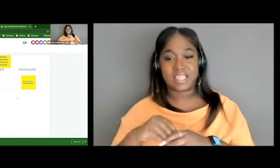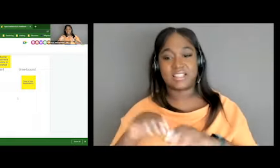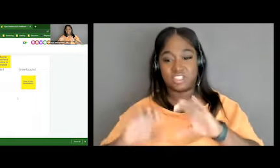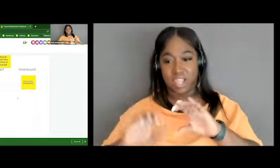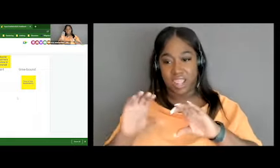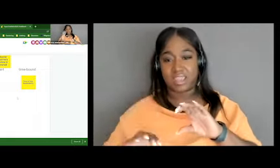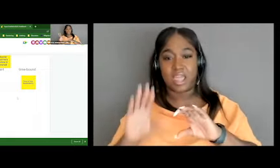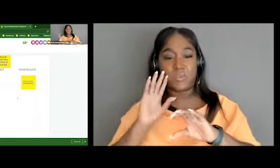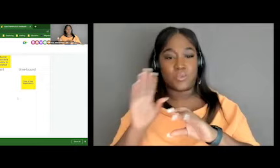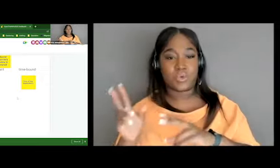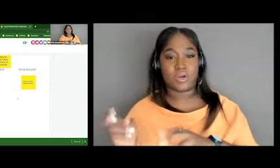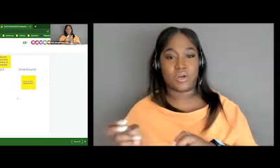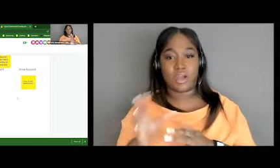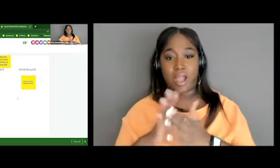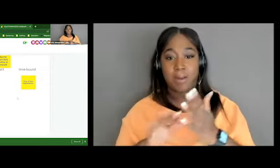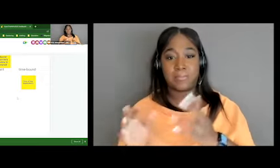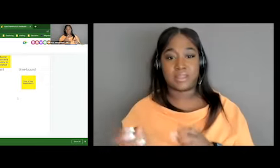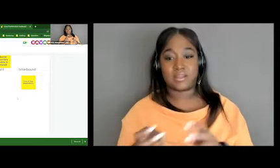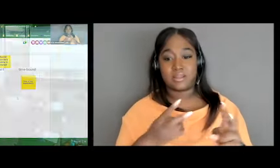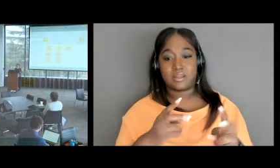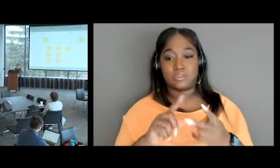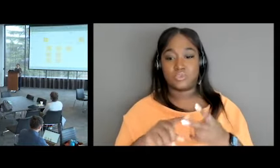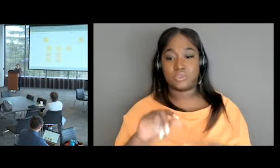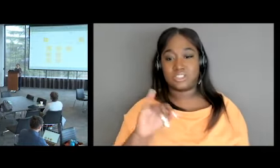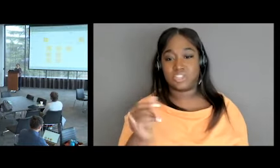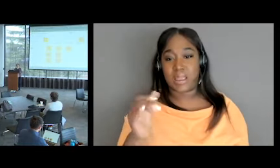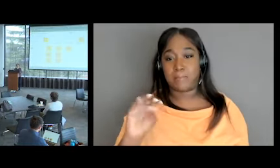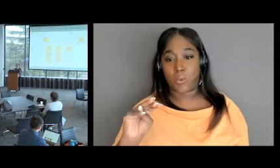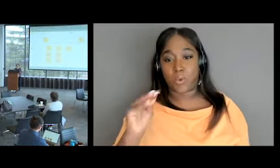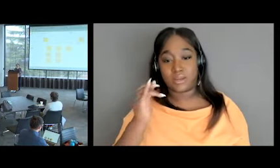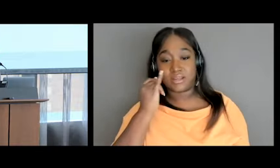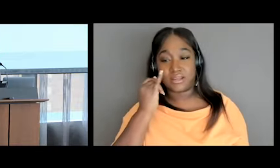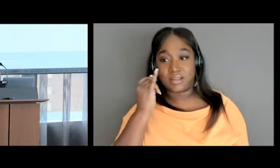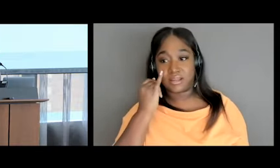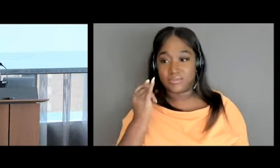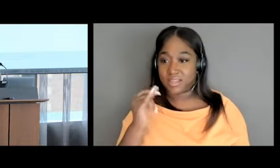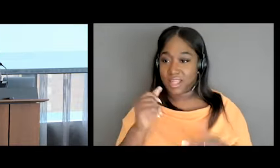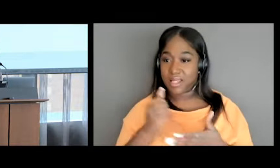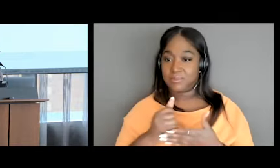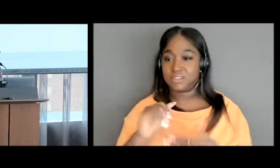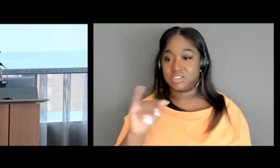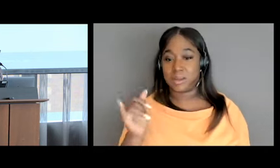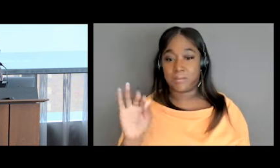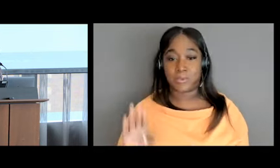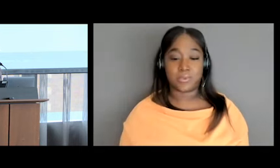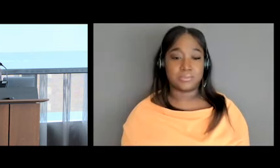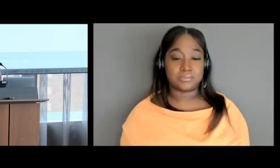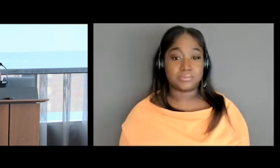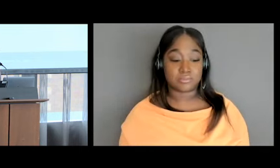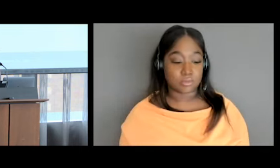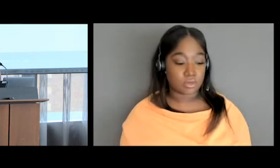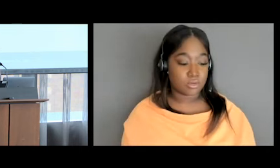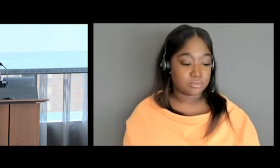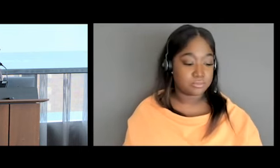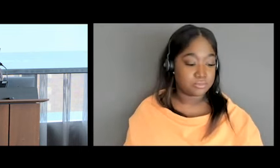the other board thing if that's helpful. Thank you. Carol, do you feel like that